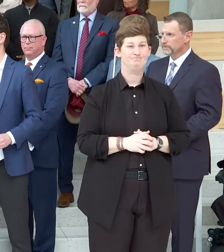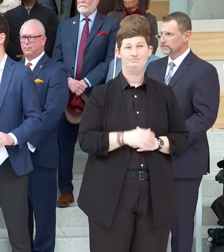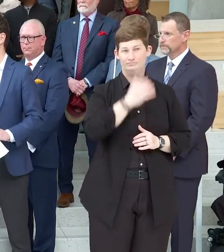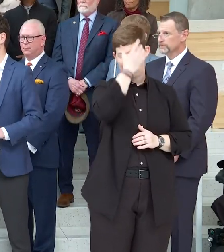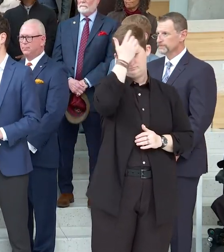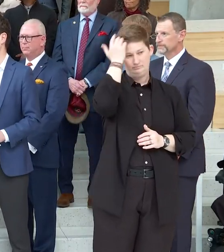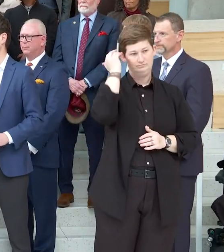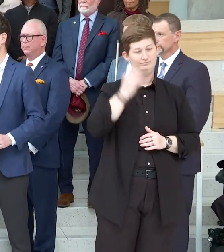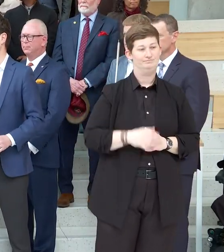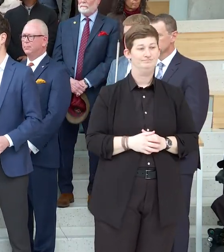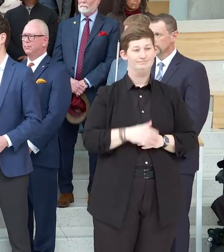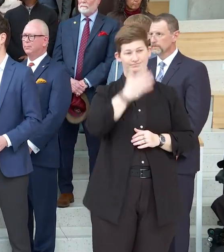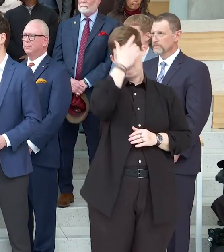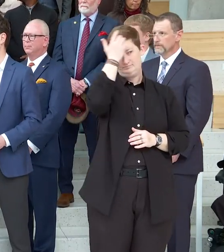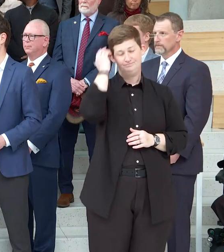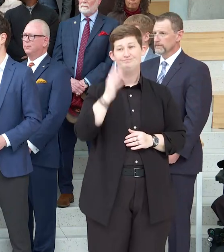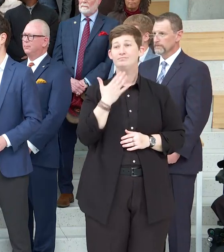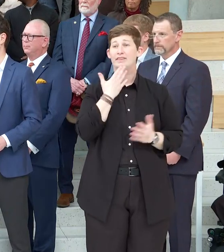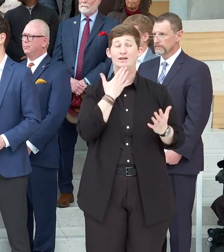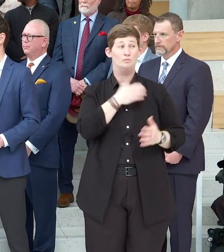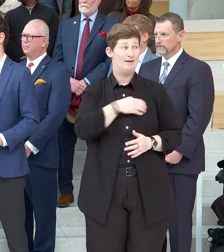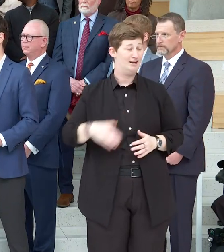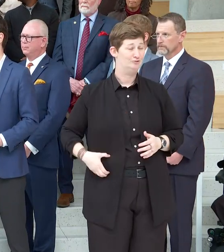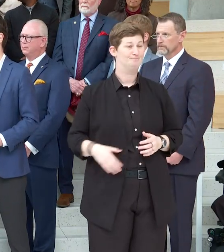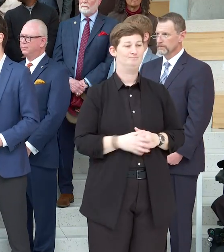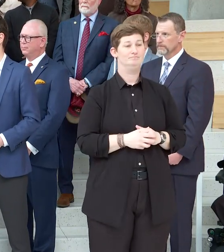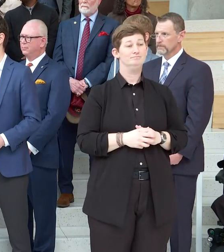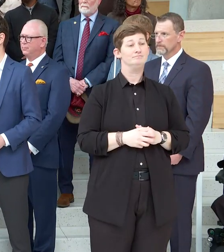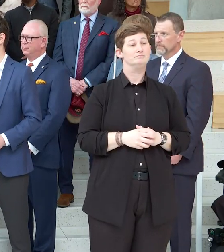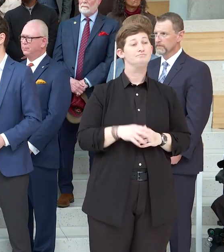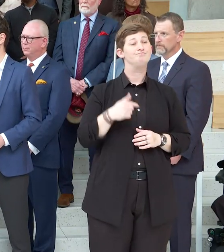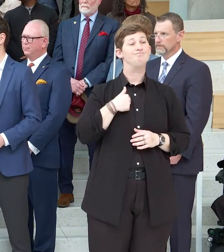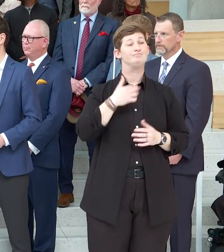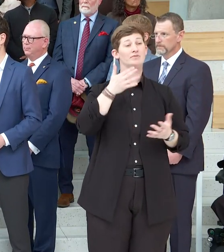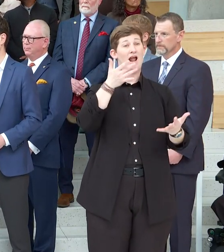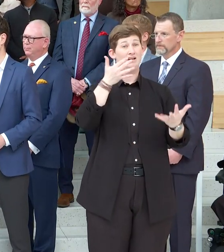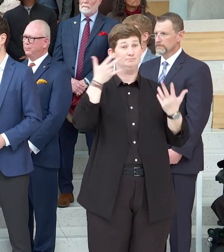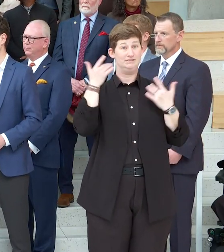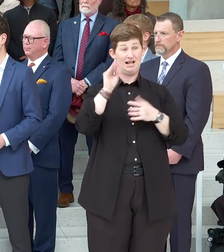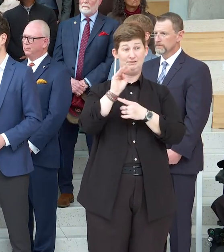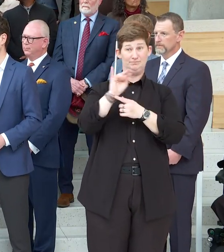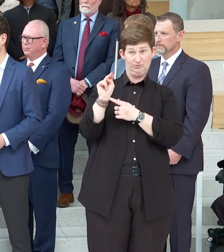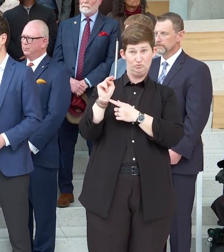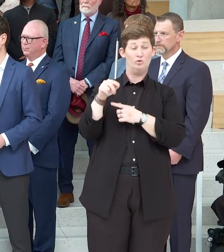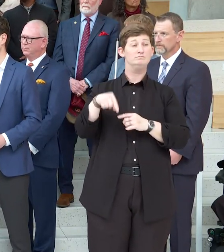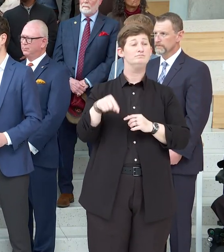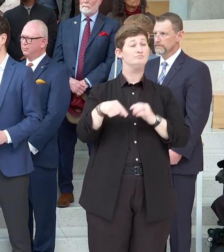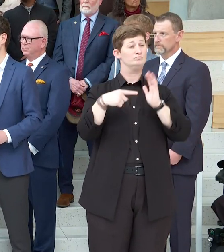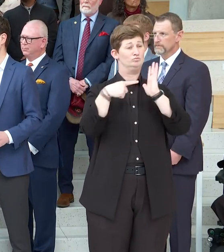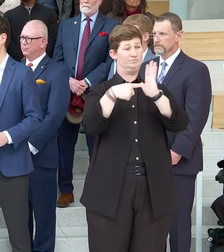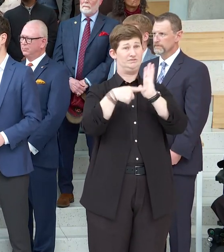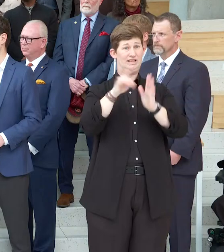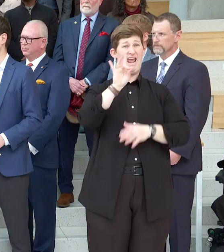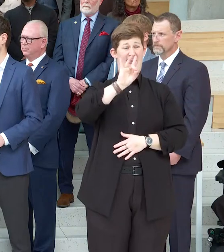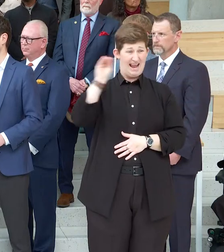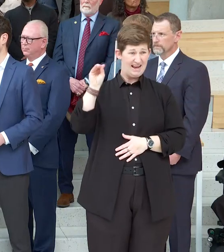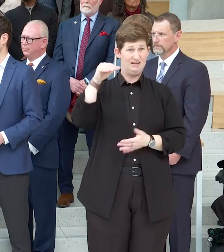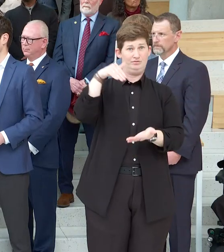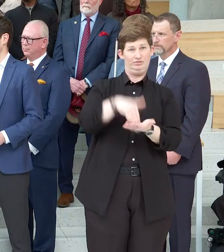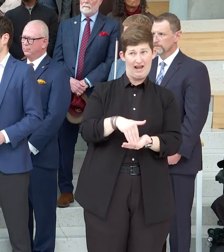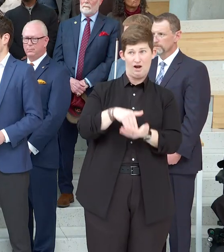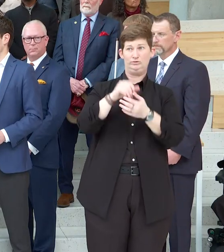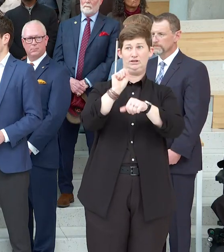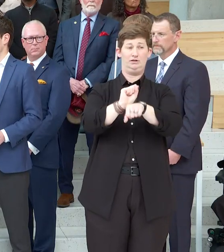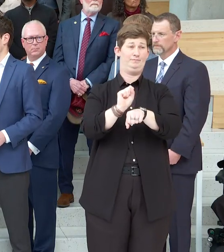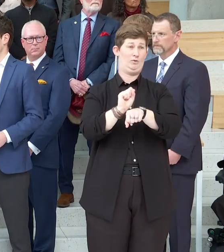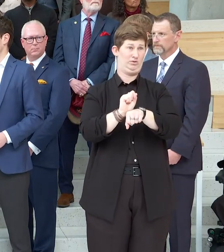Thank you, Mayor Frey. Hospitality Minnesota represents 180,000 employees in the metro area, and 40% of